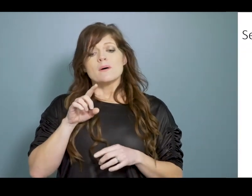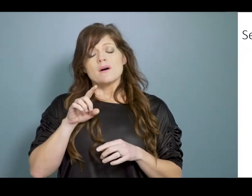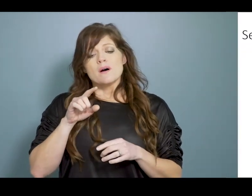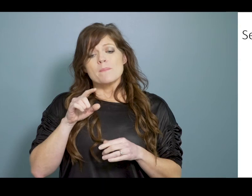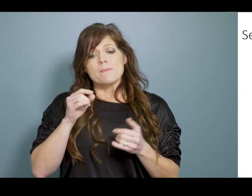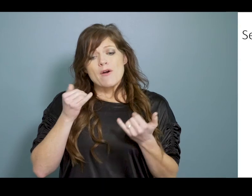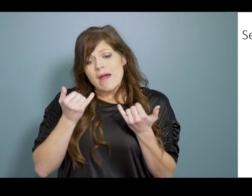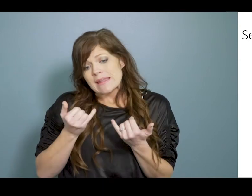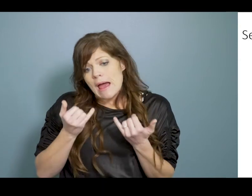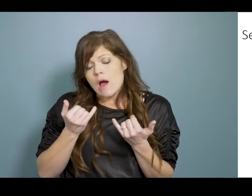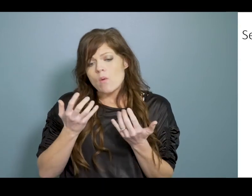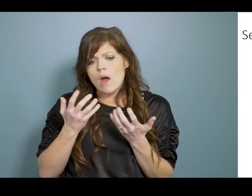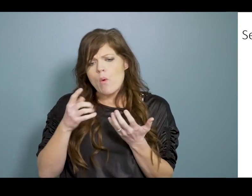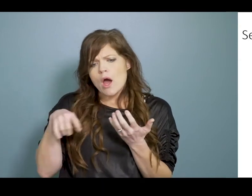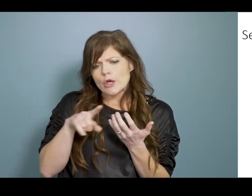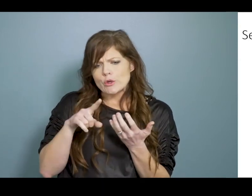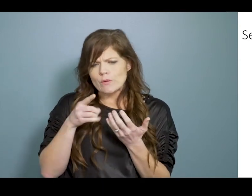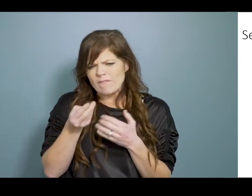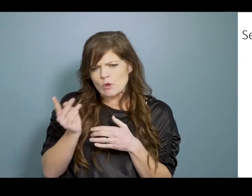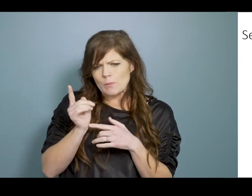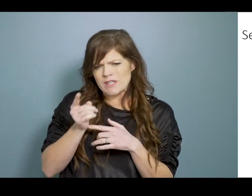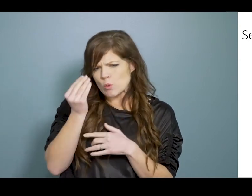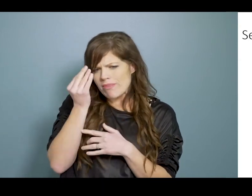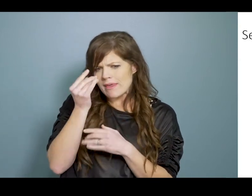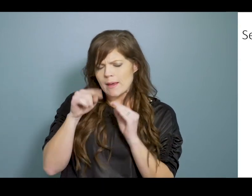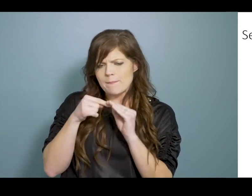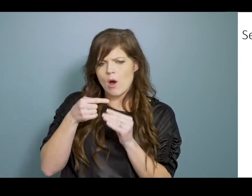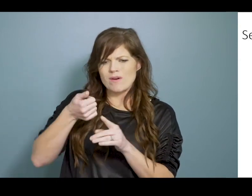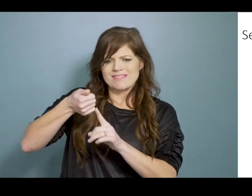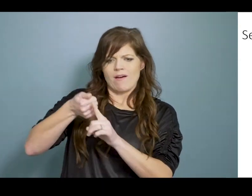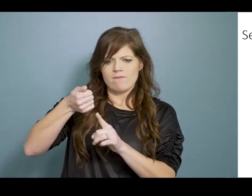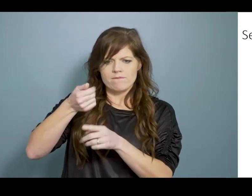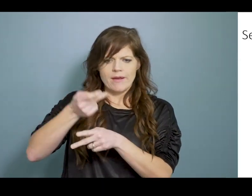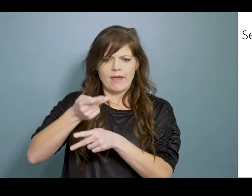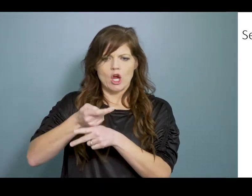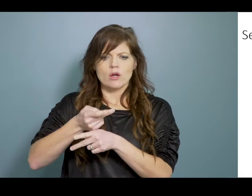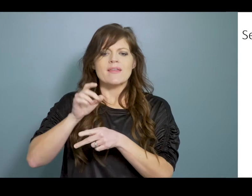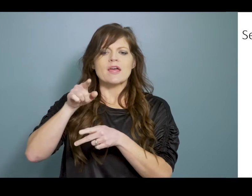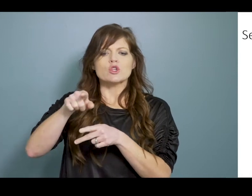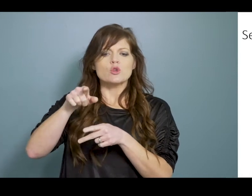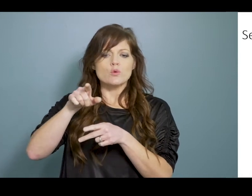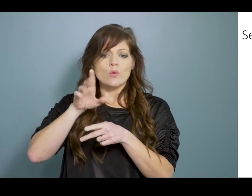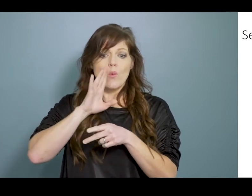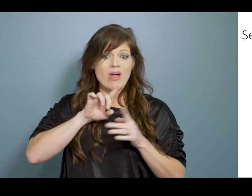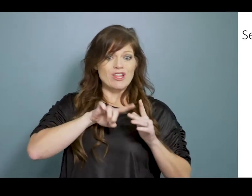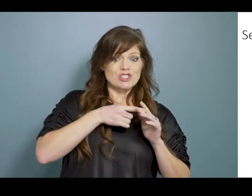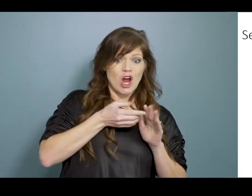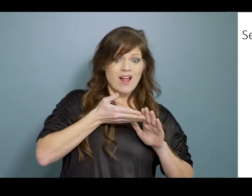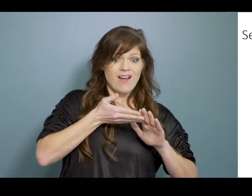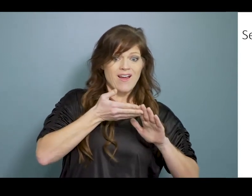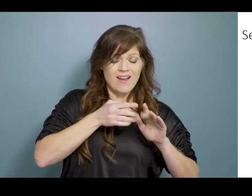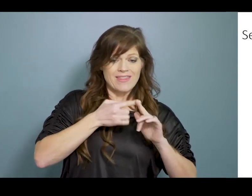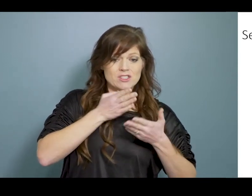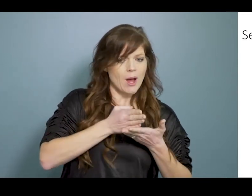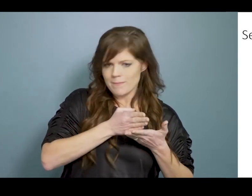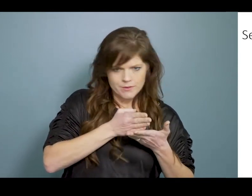to just take a few minutes to think about these self-care domains. The reason that I think it's